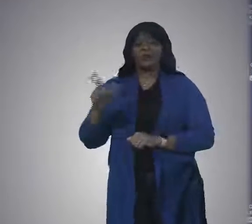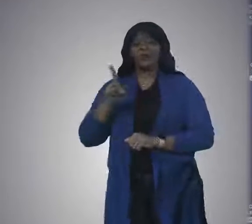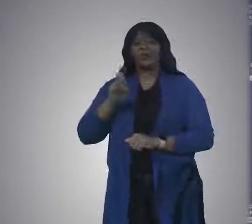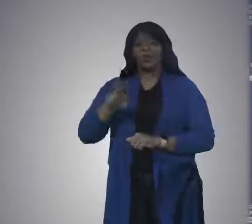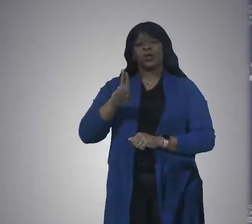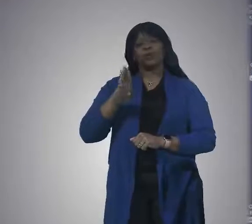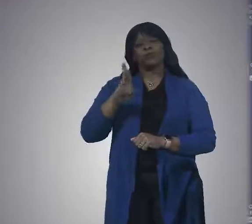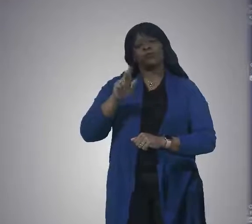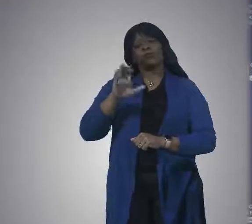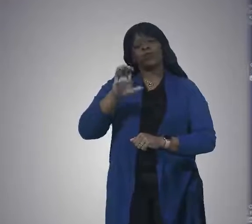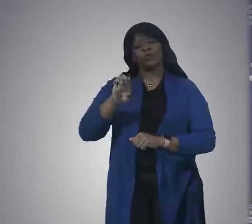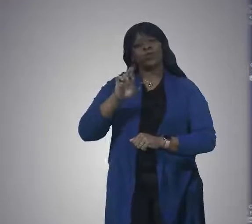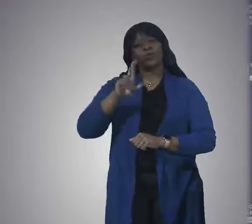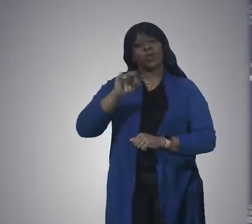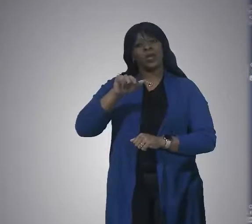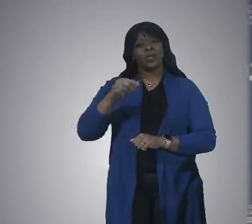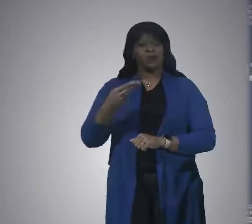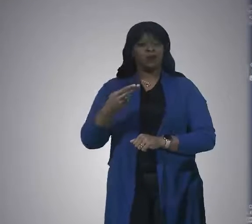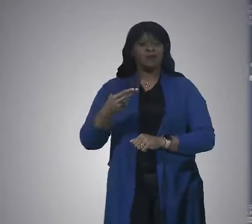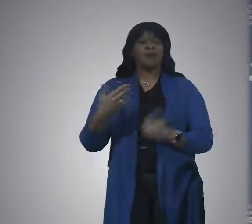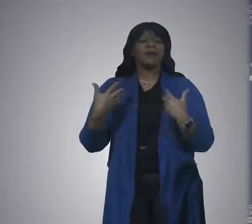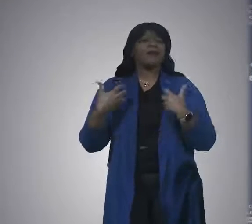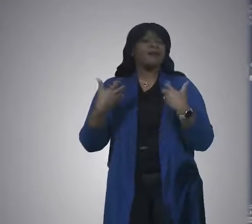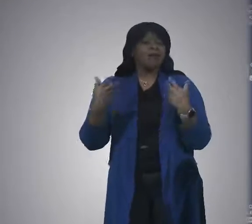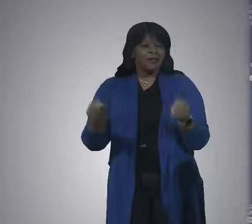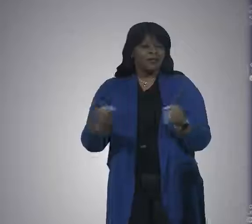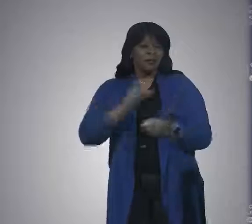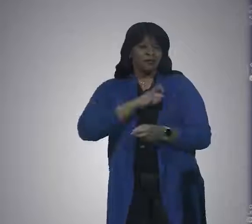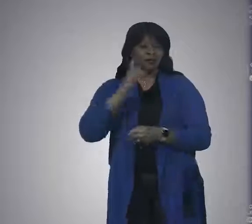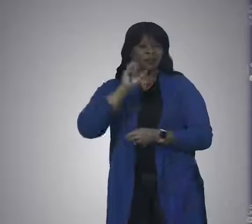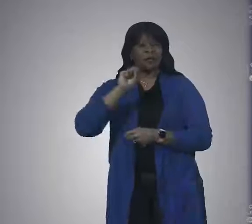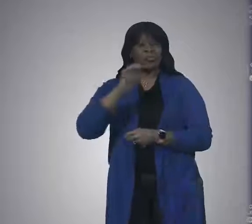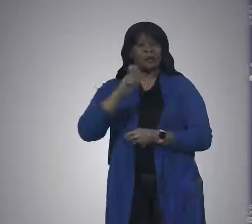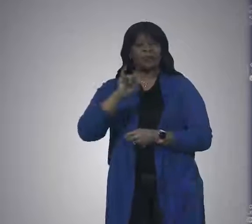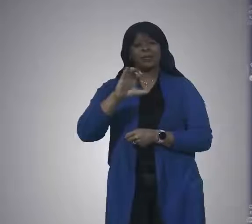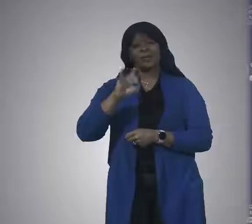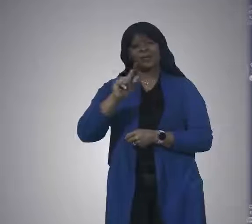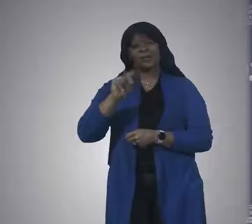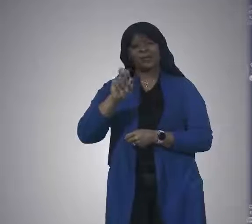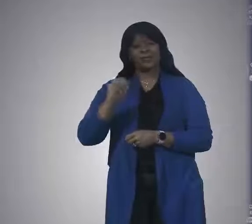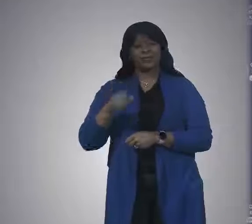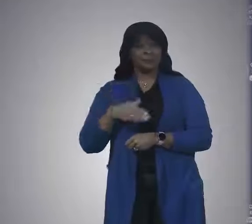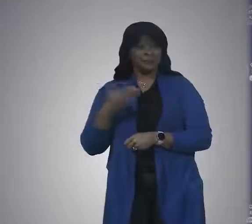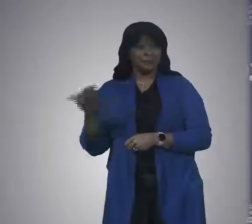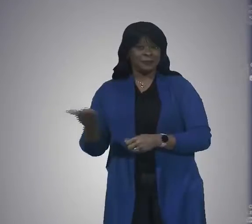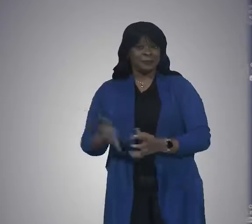Dr. Bruce Randolph, the health officer for Shelby County, Tennessee. Dr. Randolph.